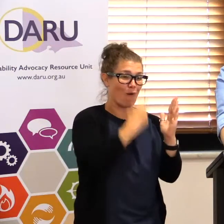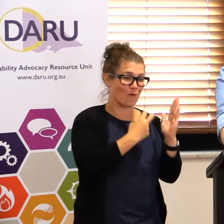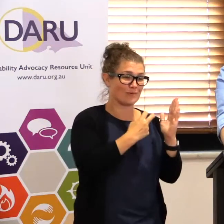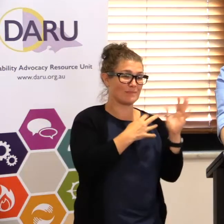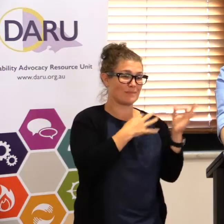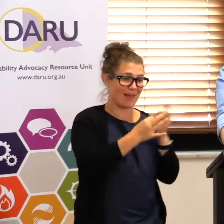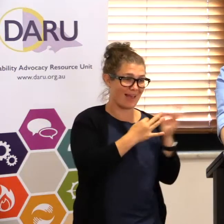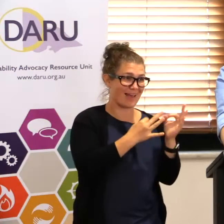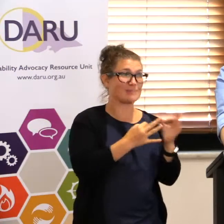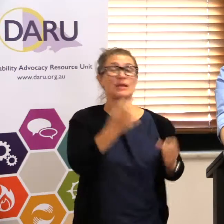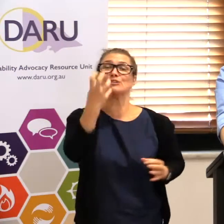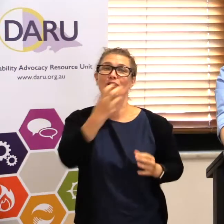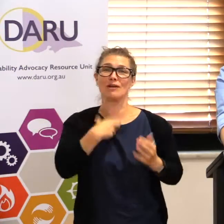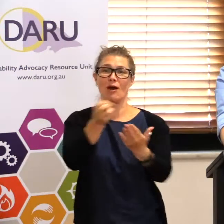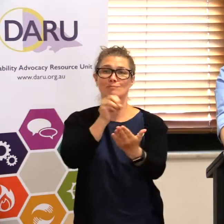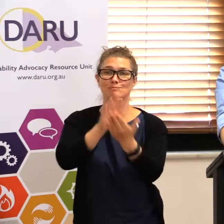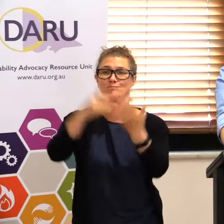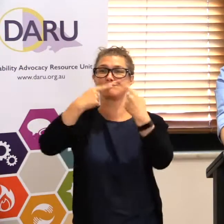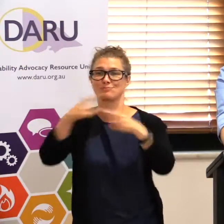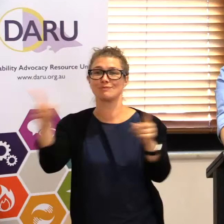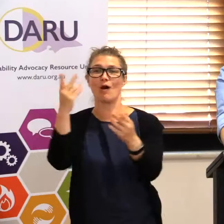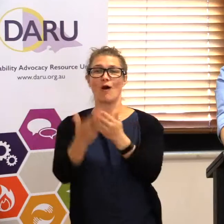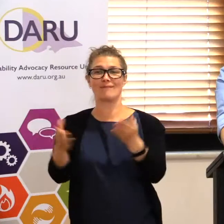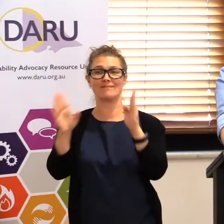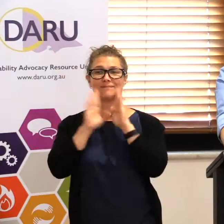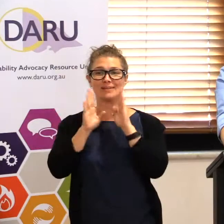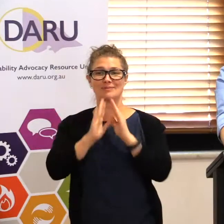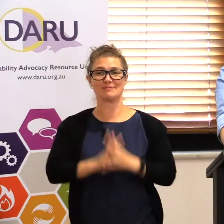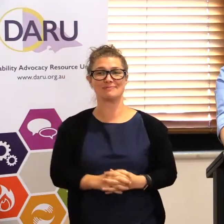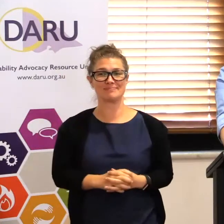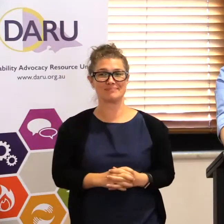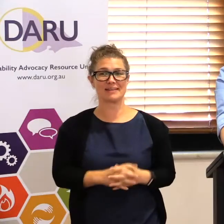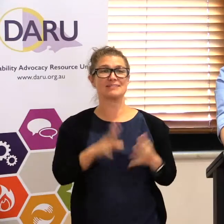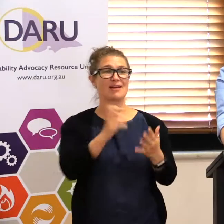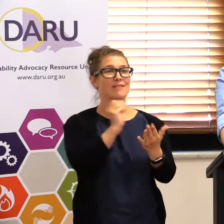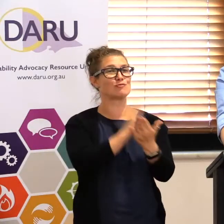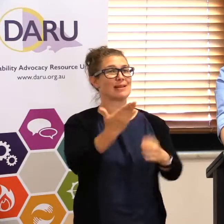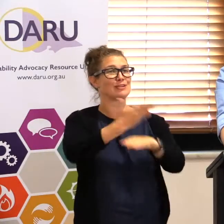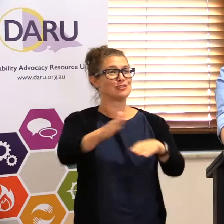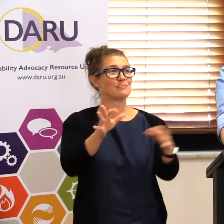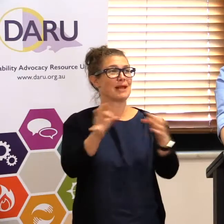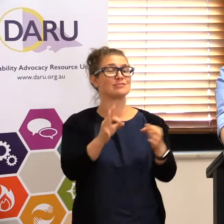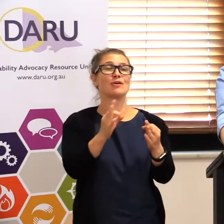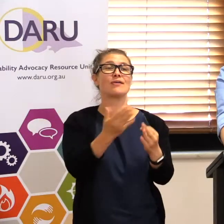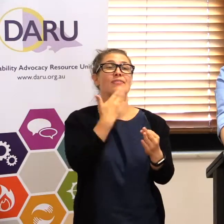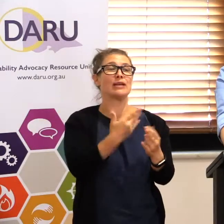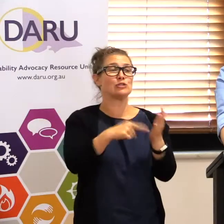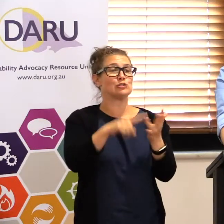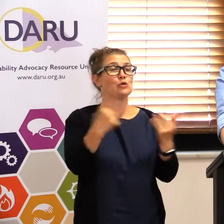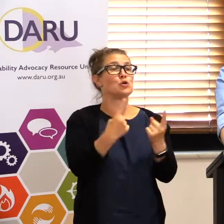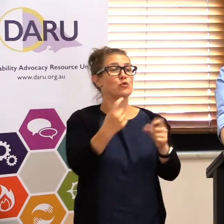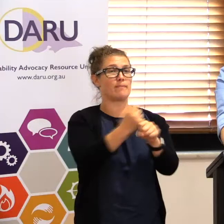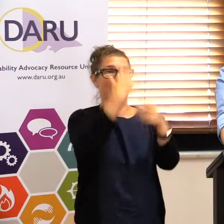So sorry about that, but don't apologise. Thank you to whoever made that